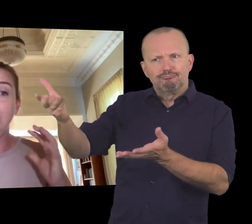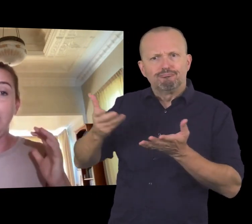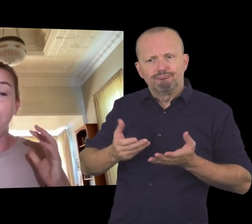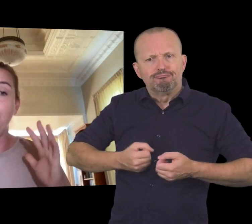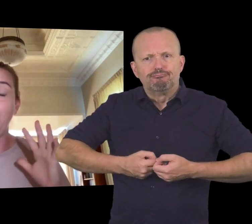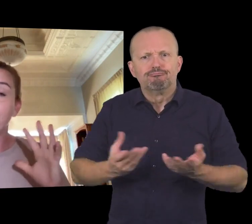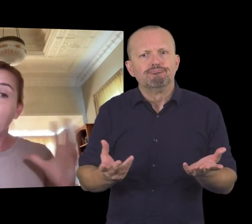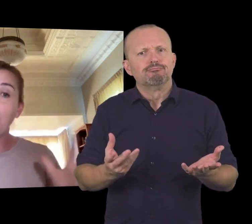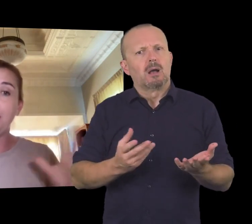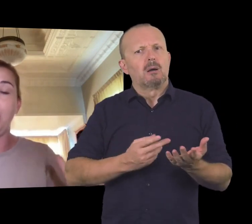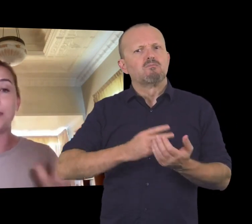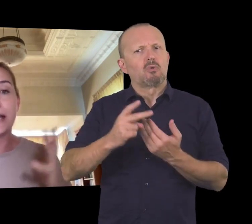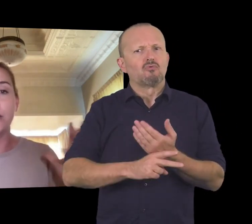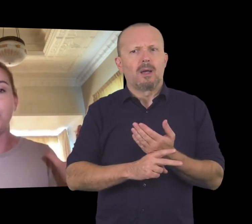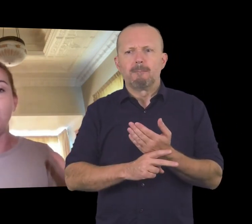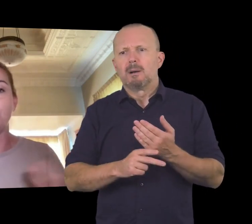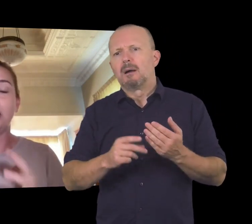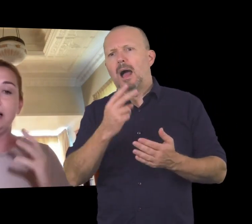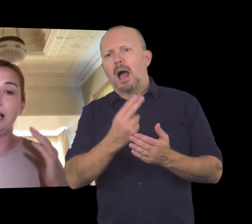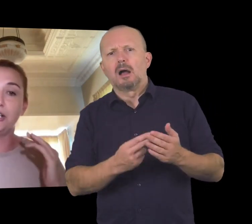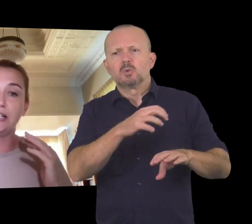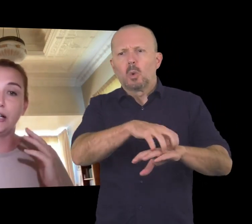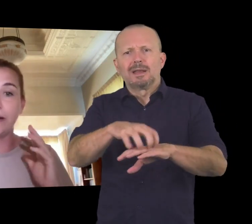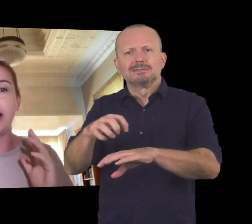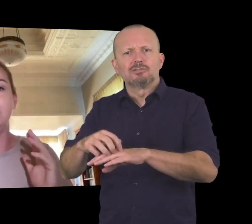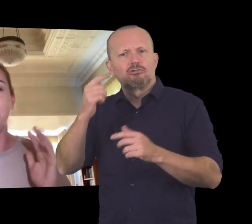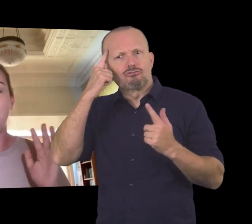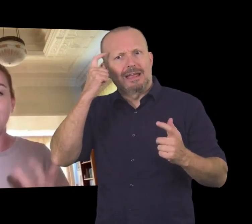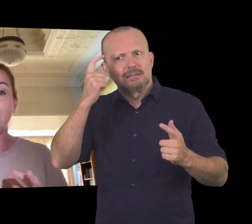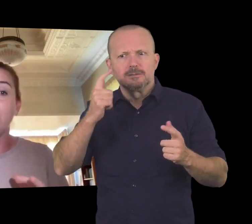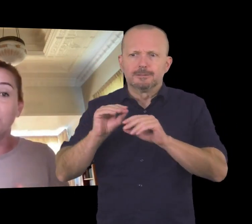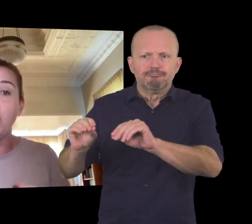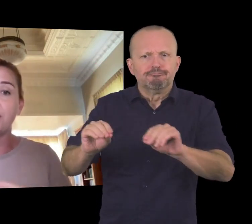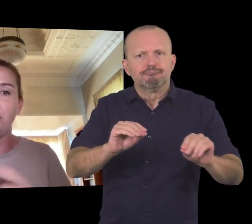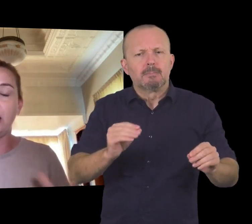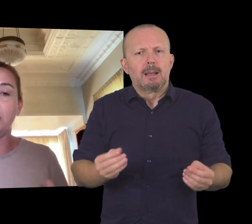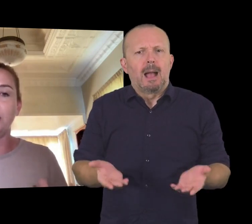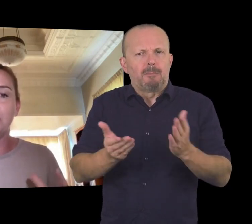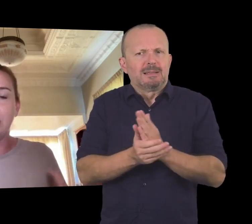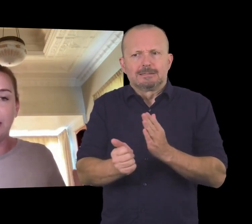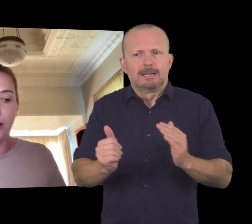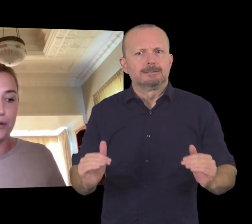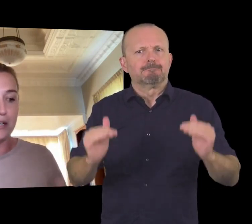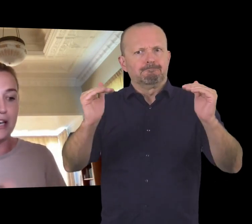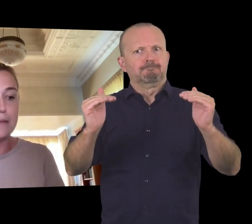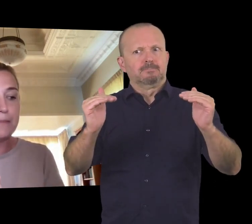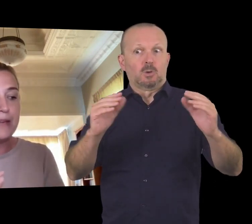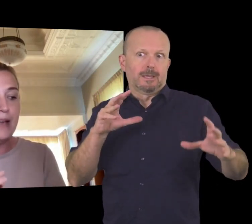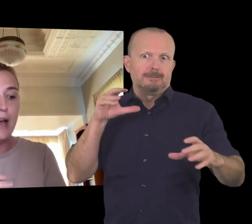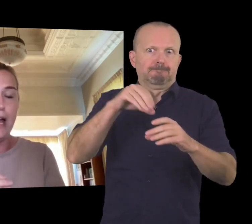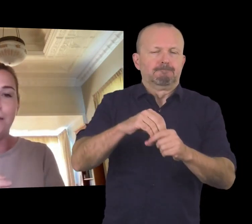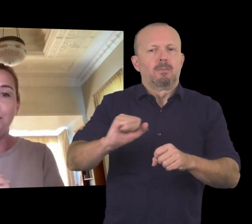out a program that upskills arts organisations and creatives in this kind of work so that they can use it in their own